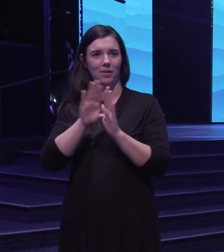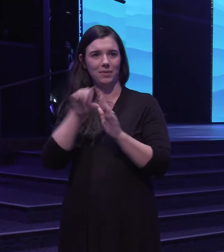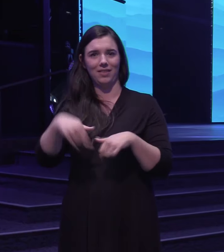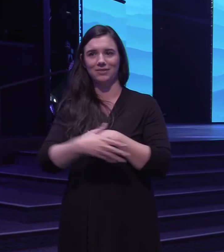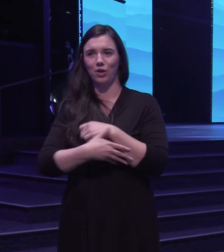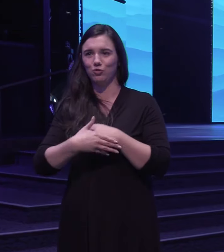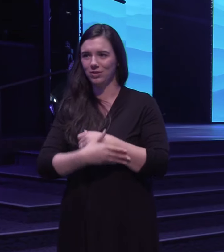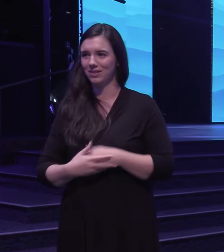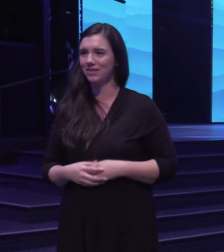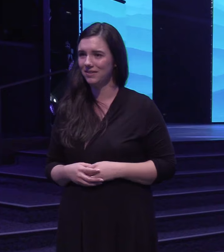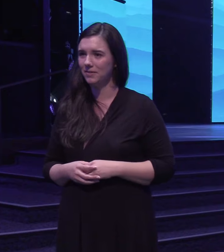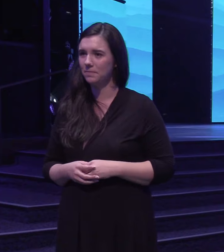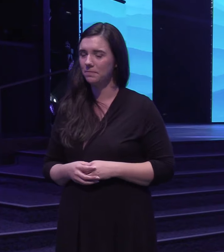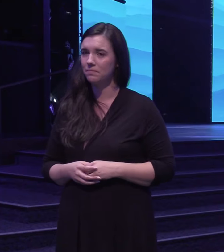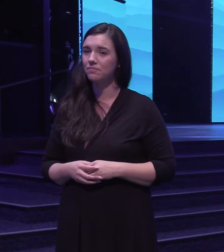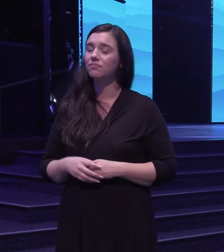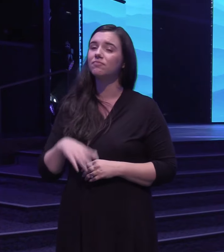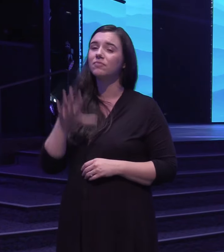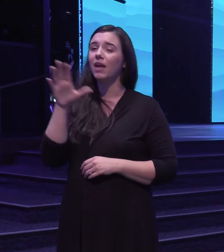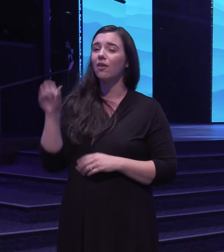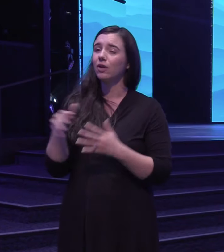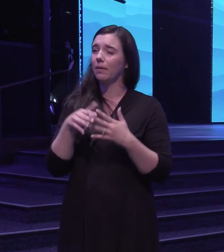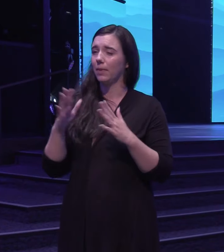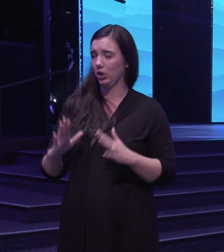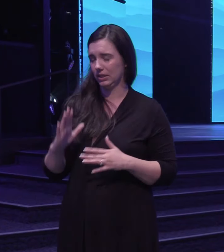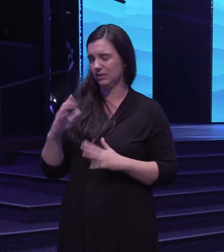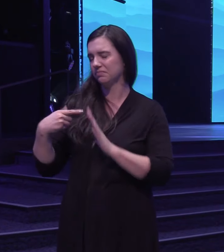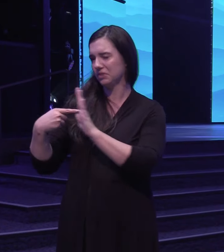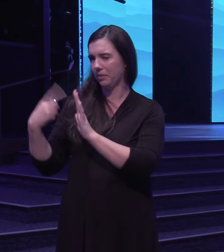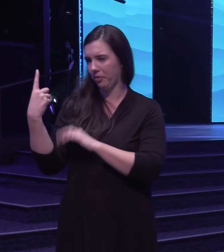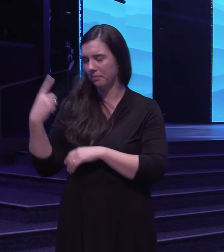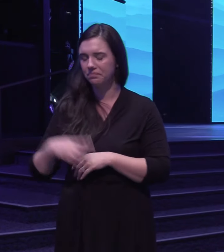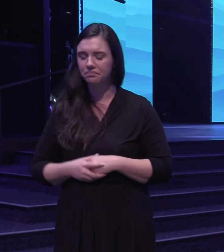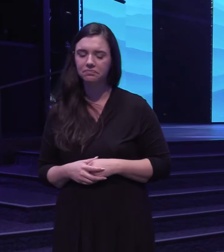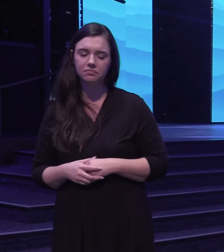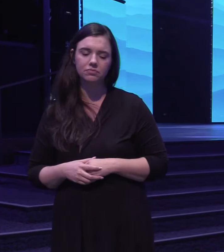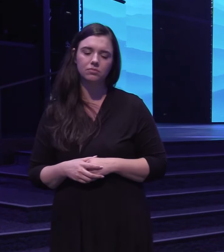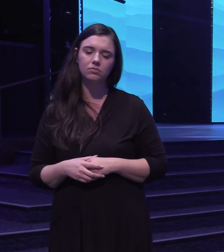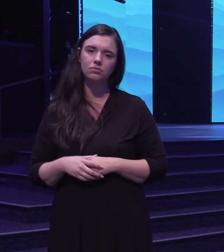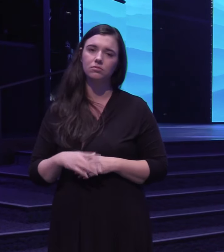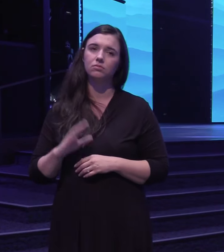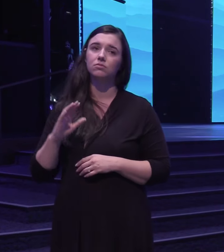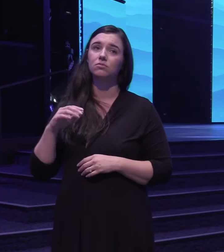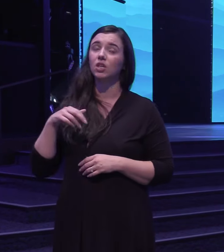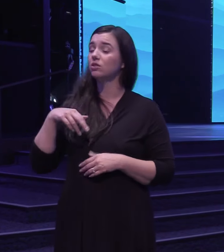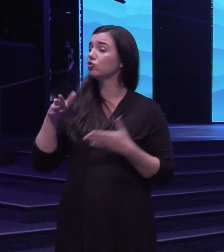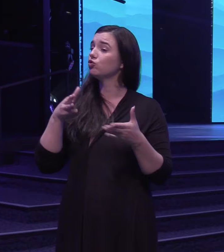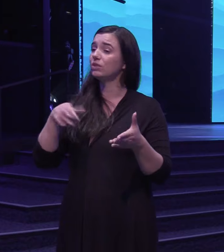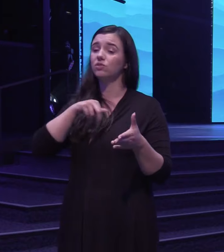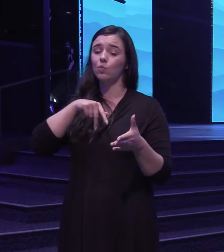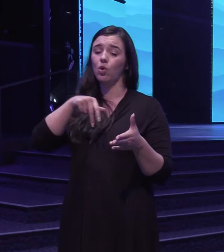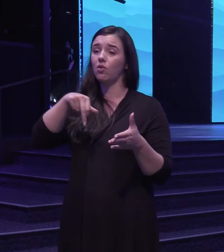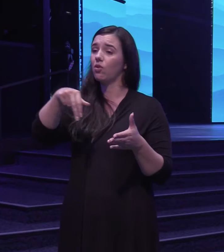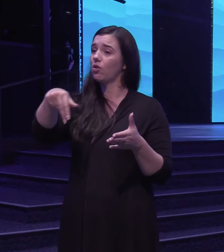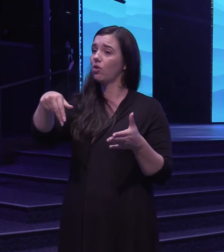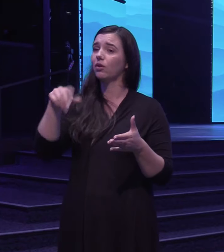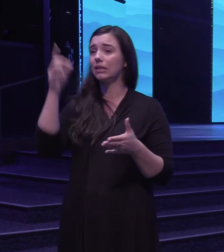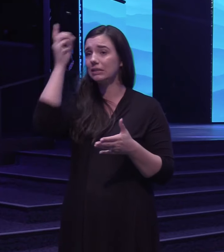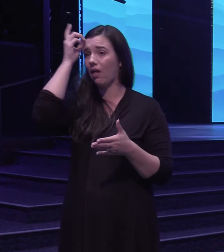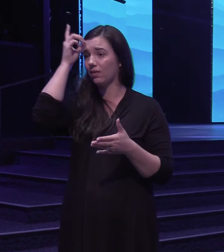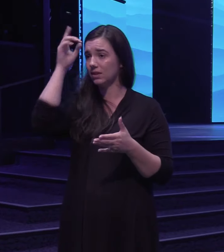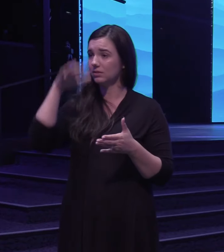nation. Take African Americans, for example. Just take a walk down the streets of